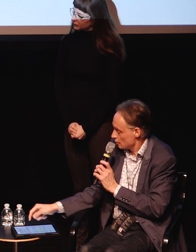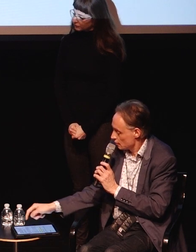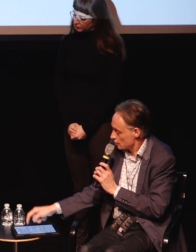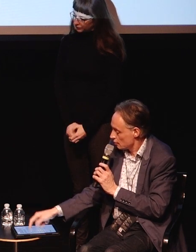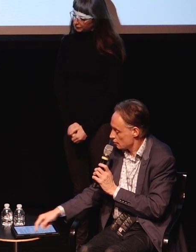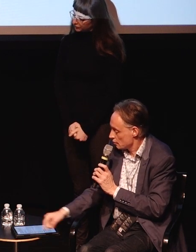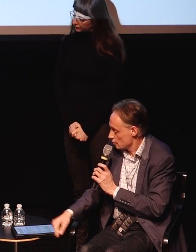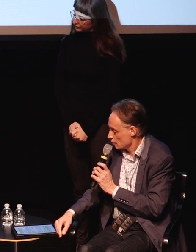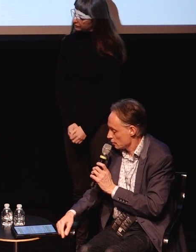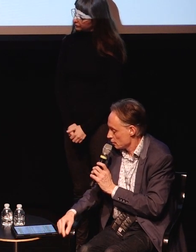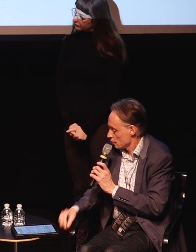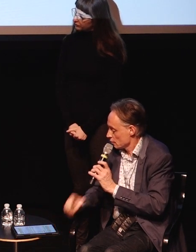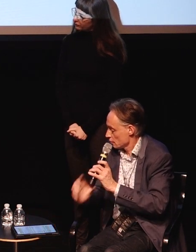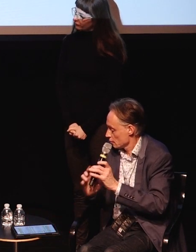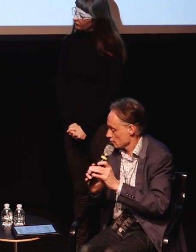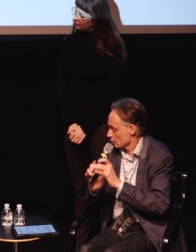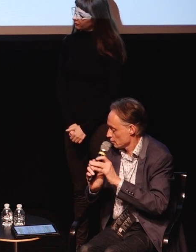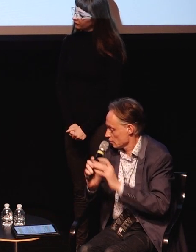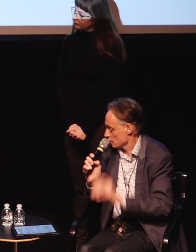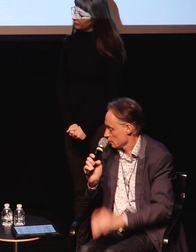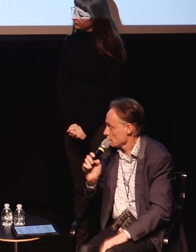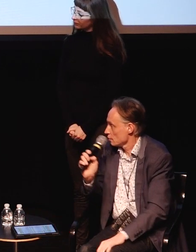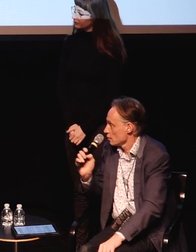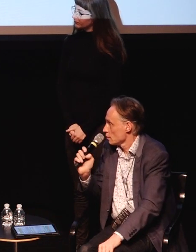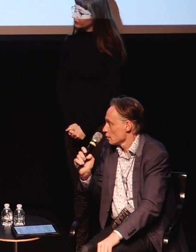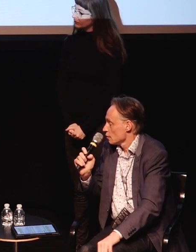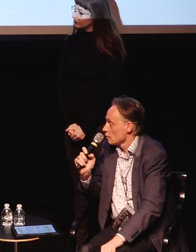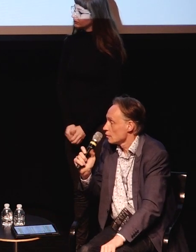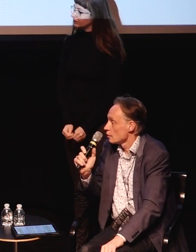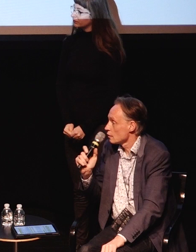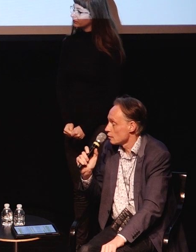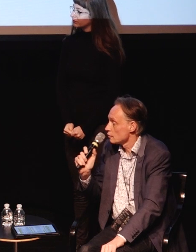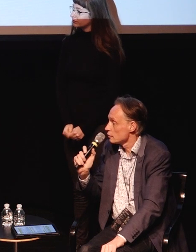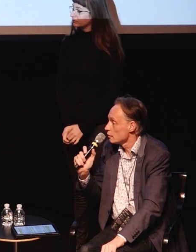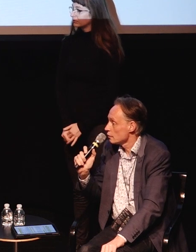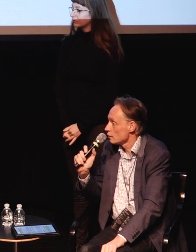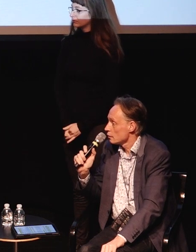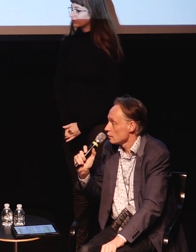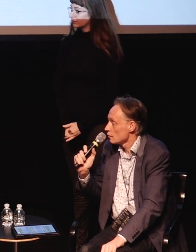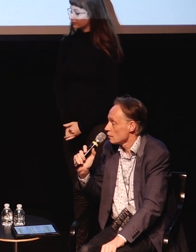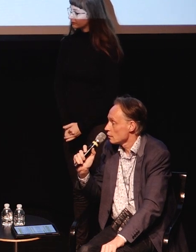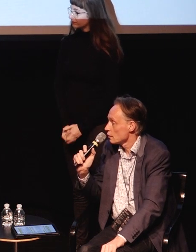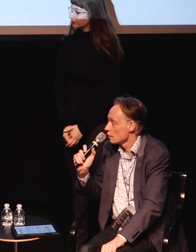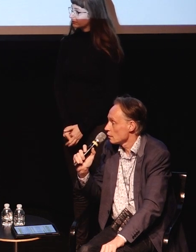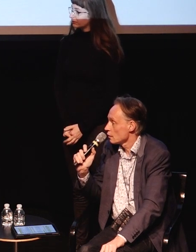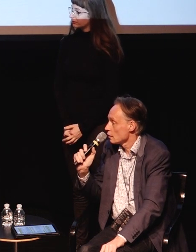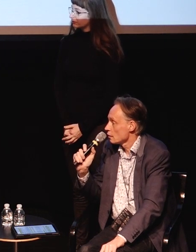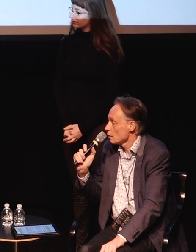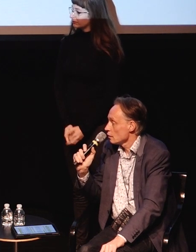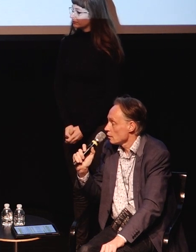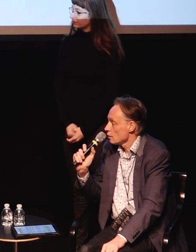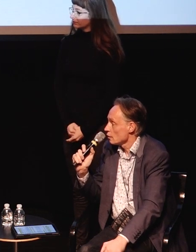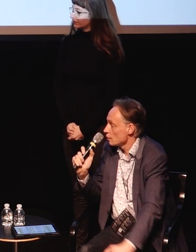hit, I pitched the idea to Leland, and then we found our heart. And that's how we started writing it. That's how we started.